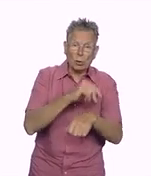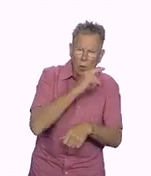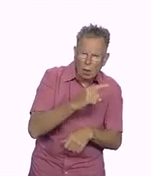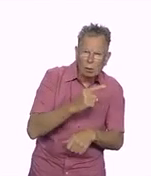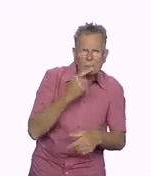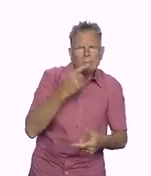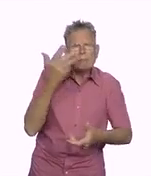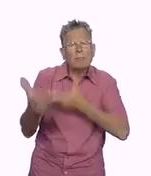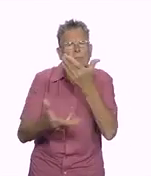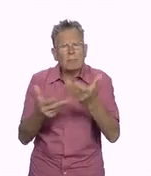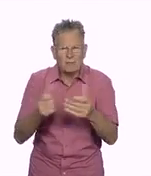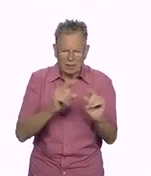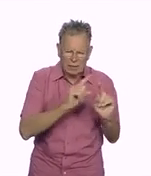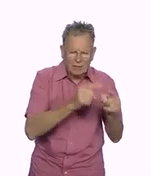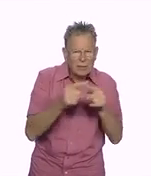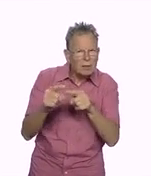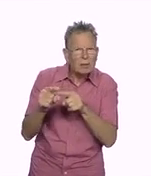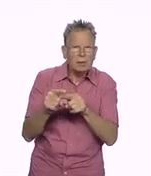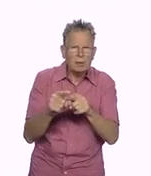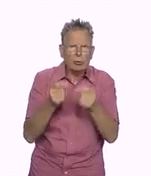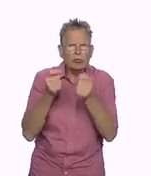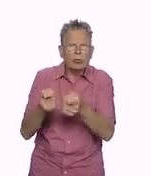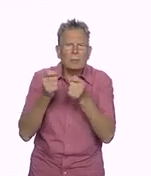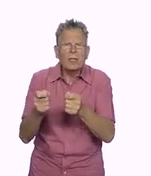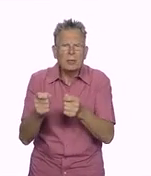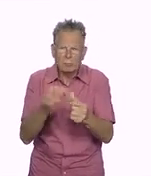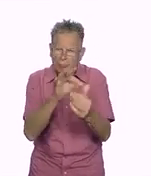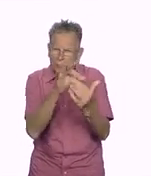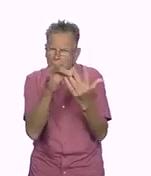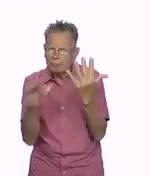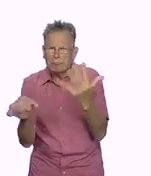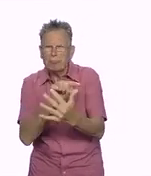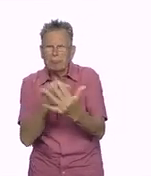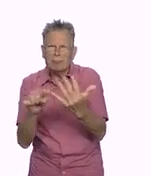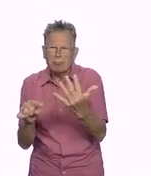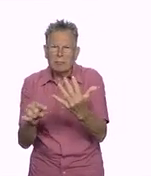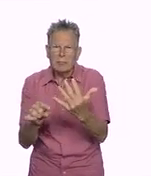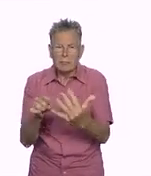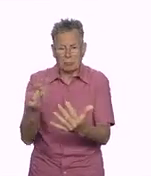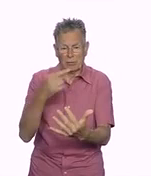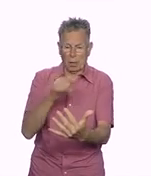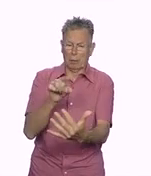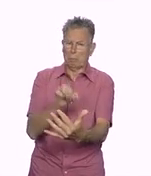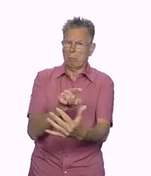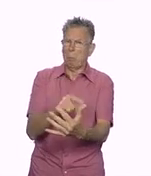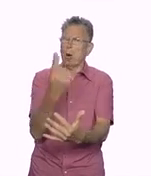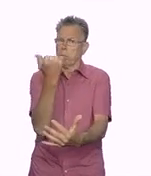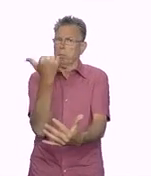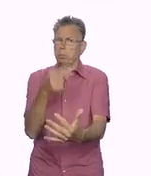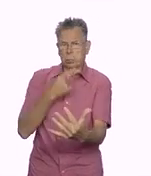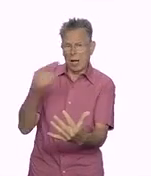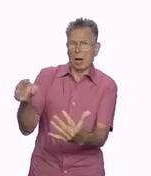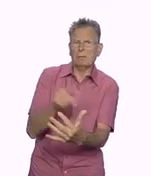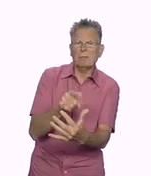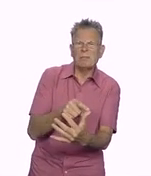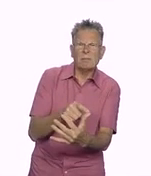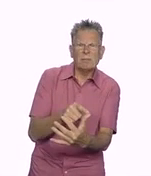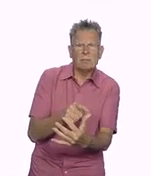They may recommend one treatment option, but it is up to you to decide which option you want, and you can decide not to have treatment.